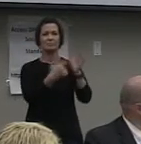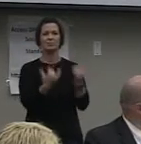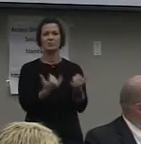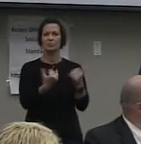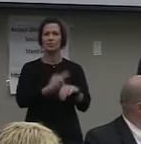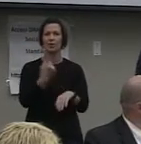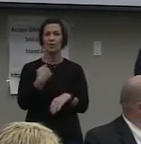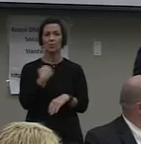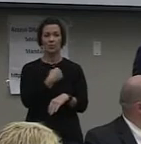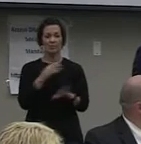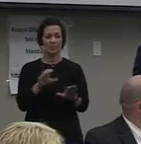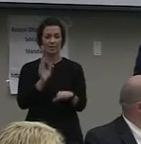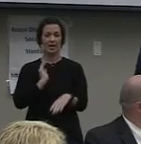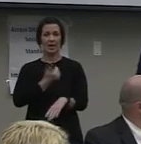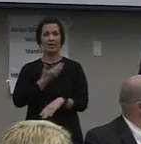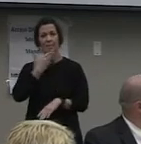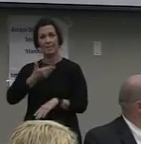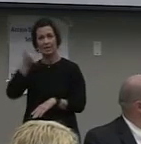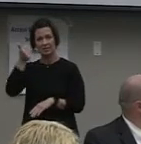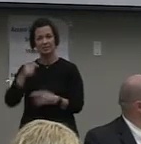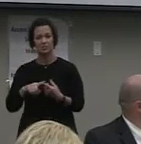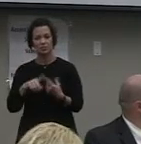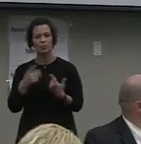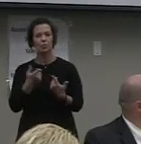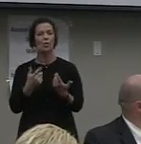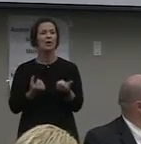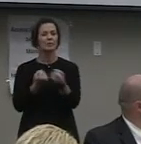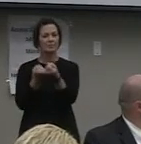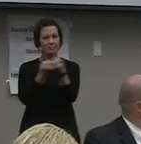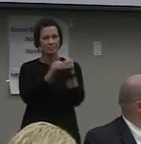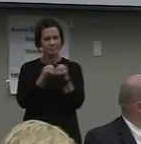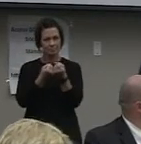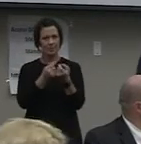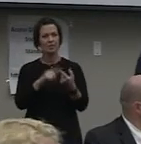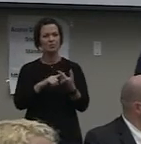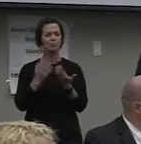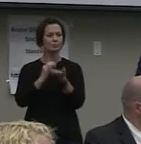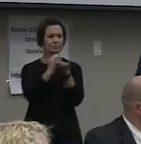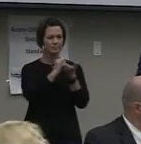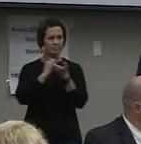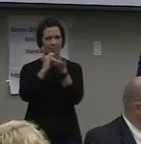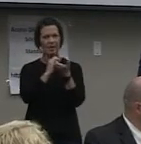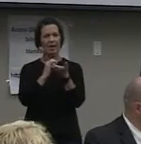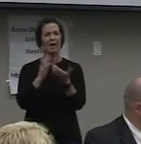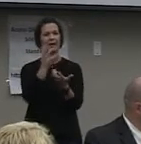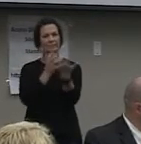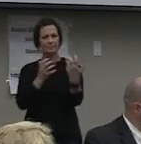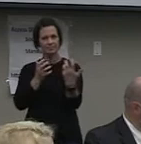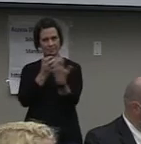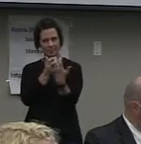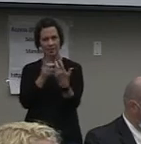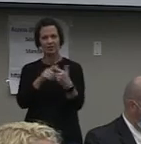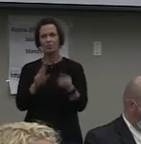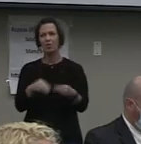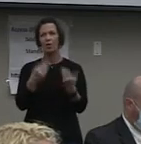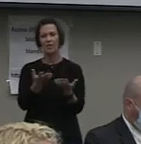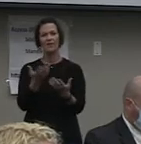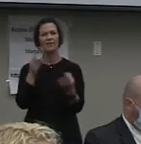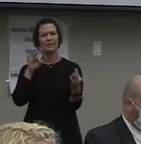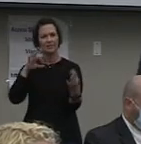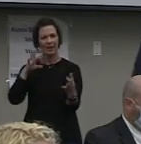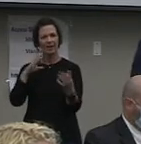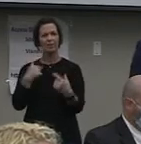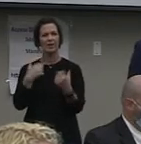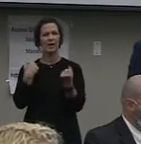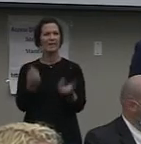done our best as a team to accommodate everyone's ability to be able to offer public feedback today, so we have